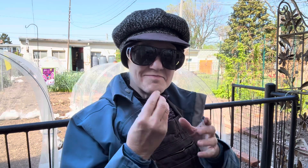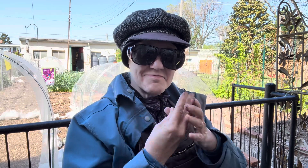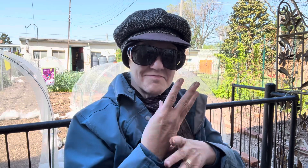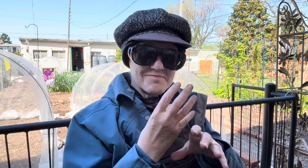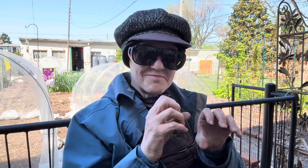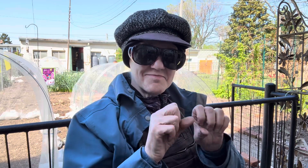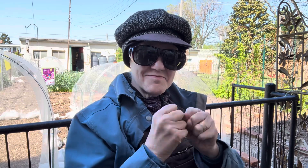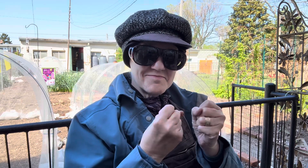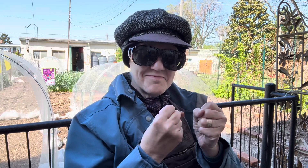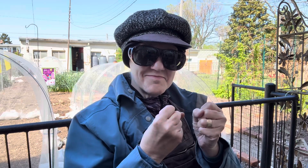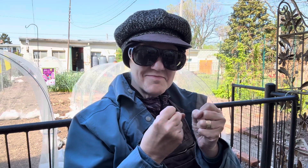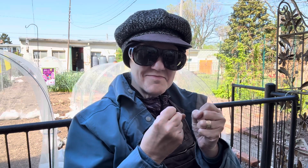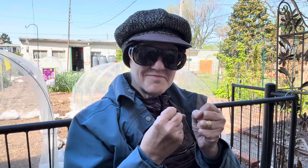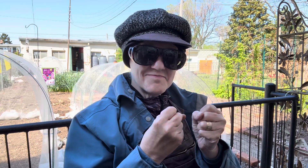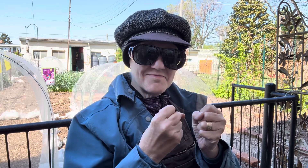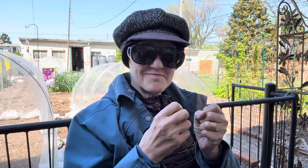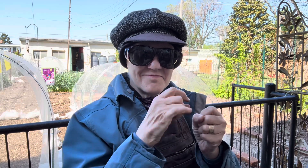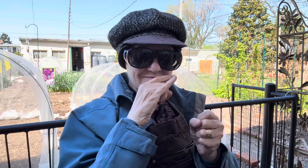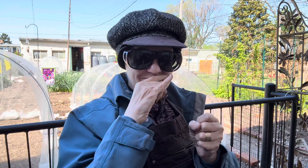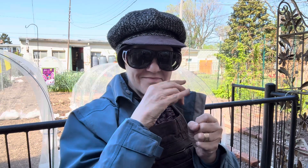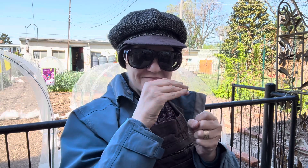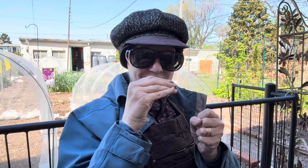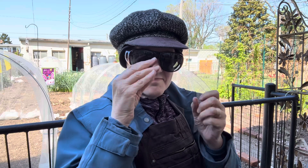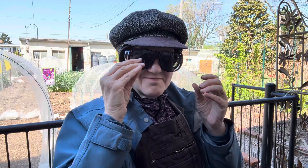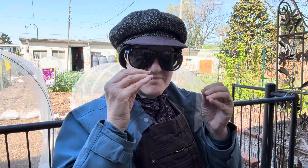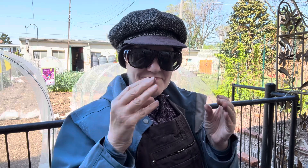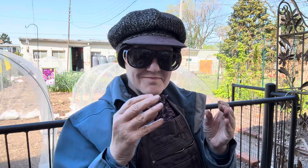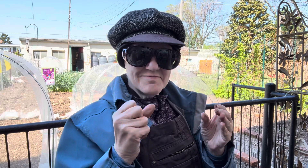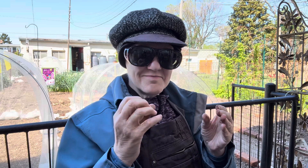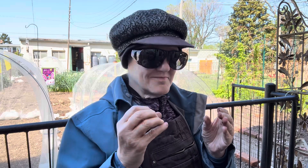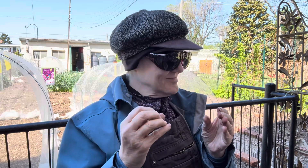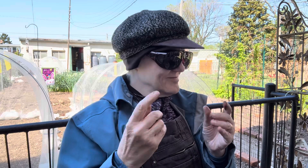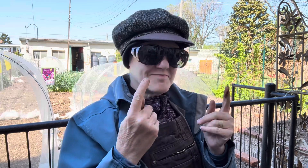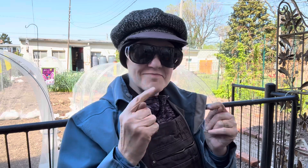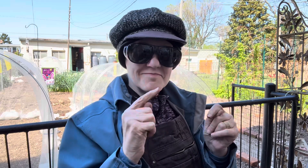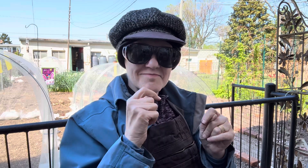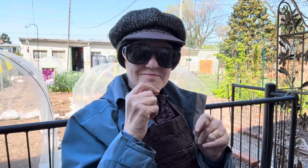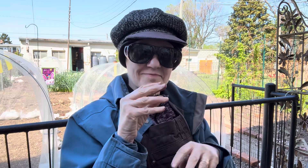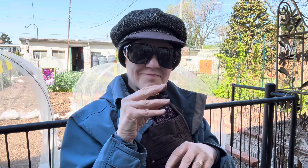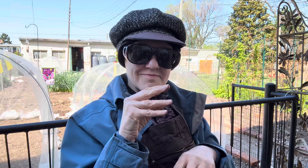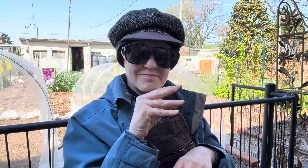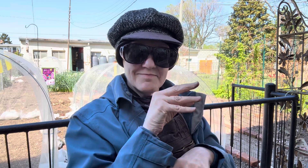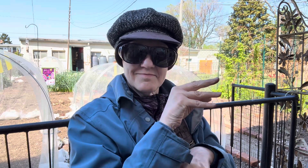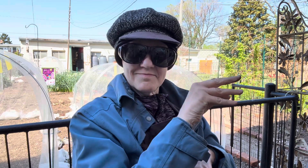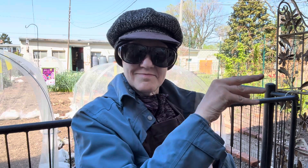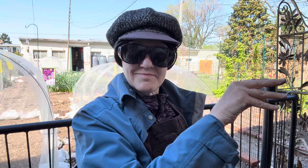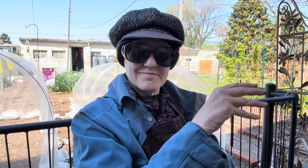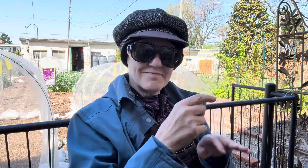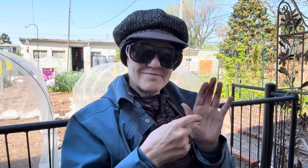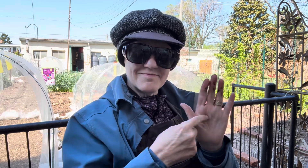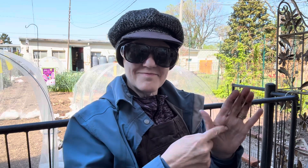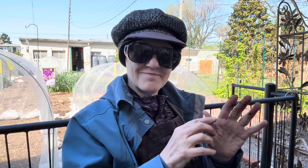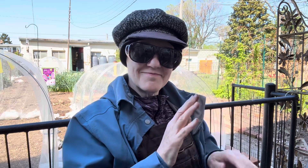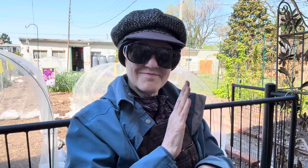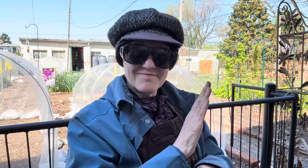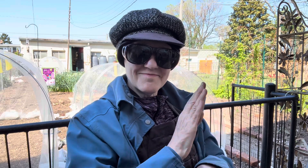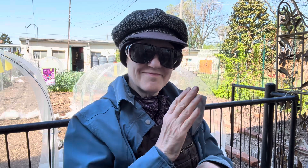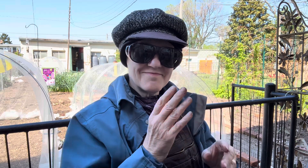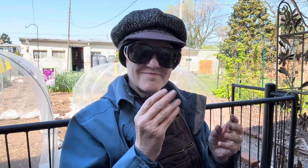All my neighbors are home on spring break. Some are kids, some are teachers. So I'm trying not to film in that direction